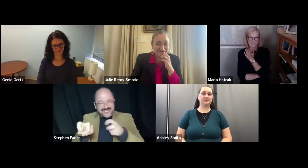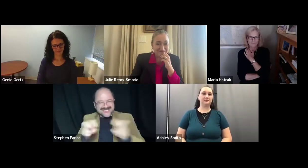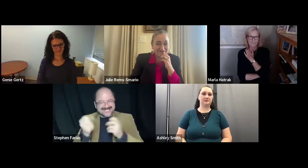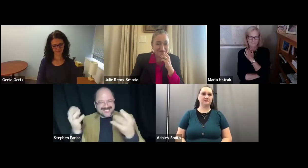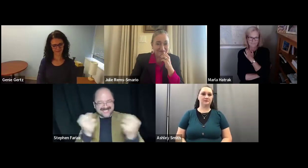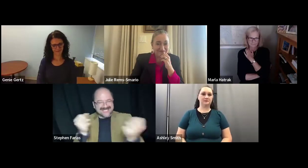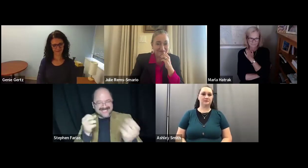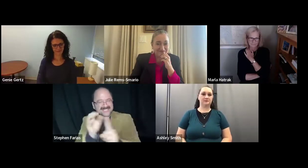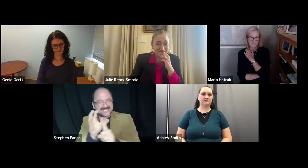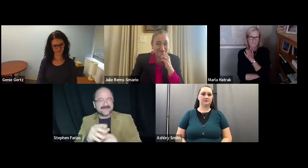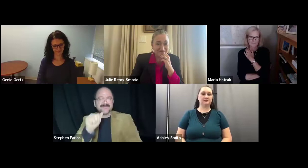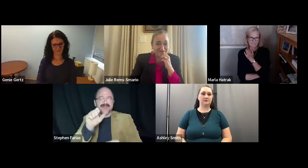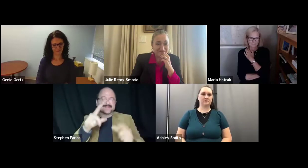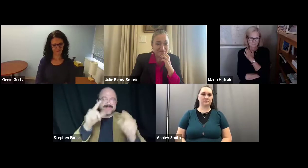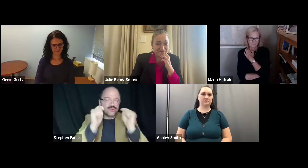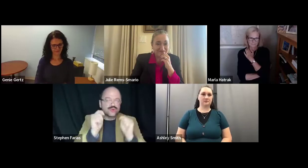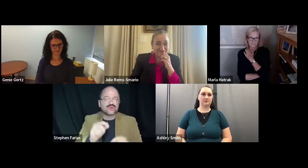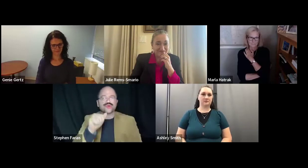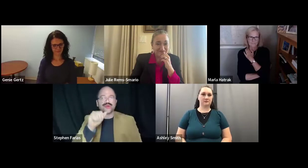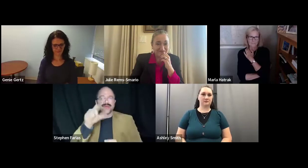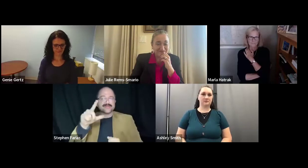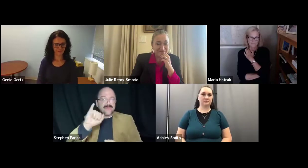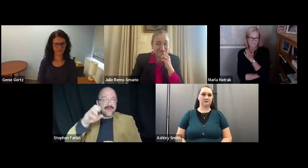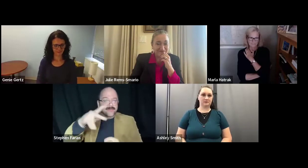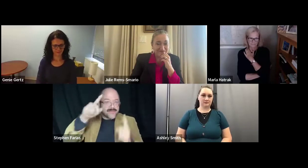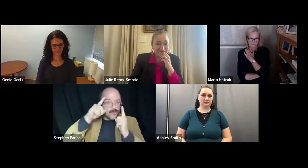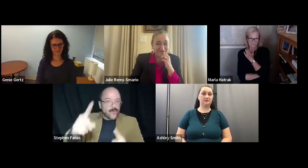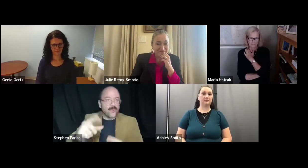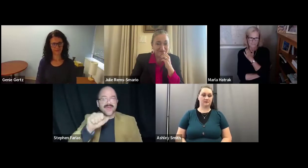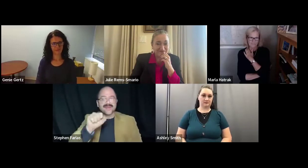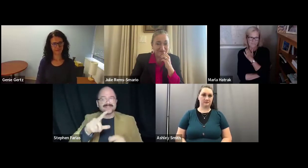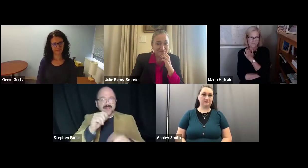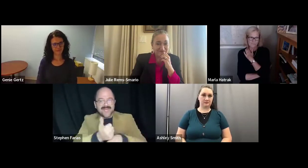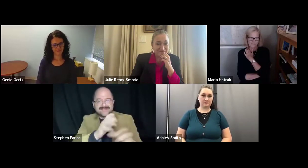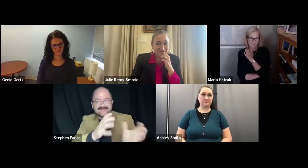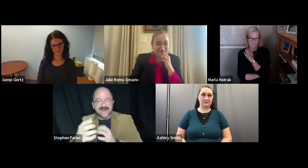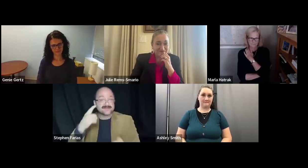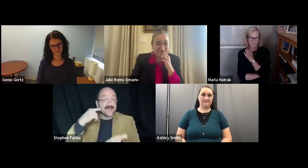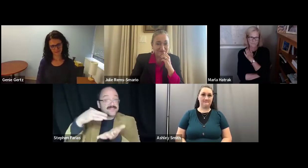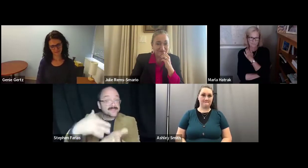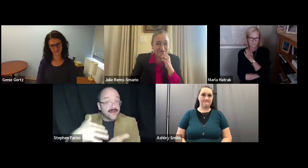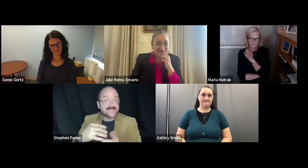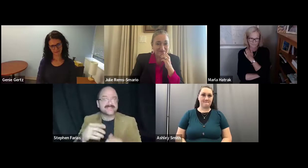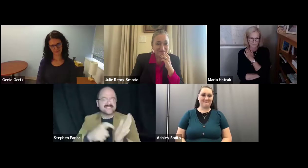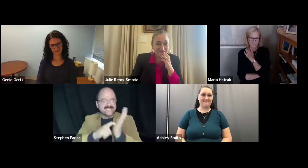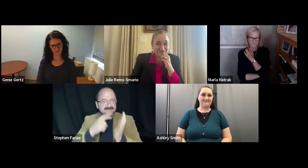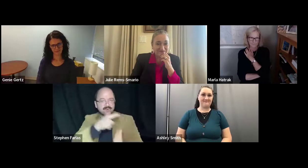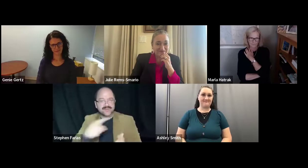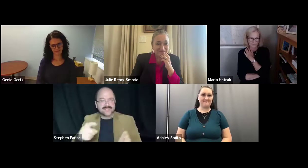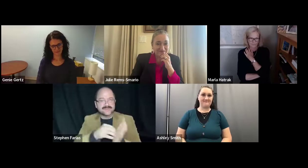them, but we still bring them in. We use sign language interpreters. We mitigate that. We facilitate language until they've developed that fluency.